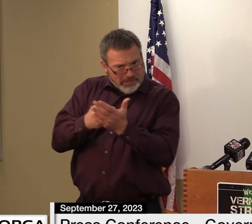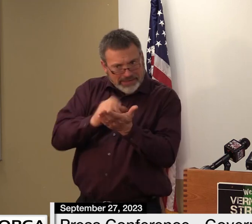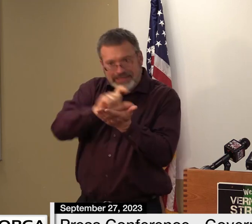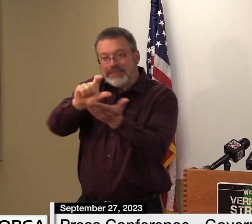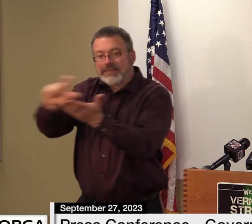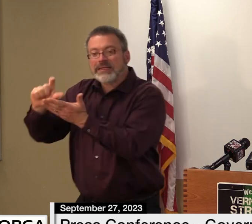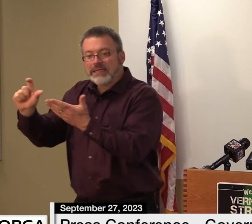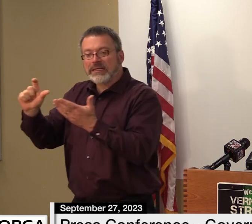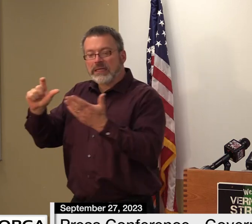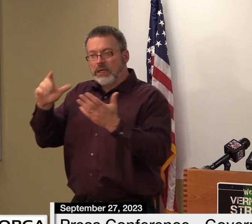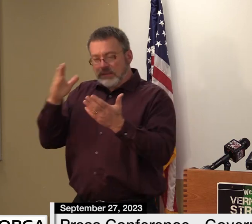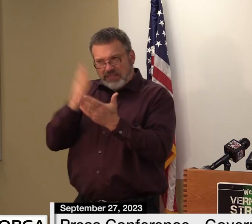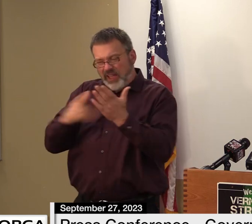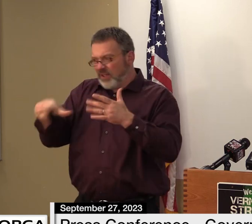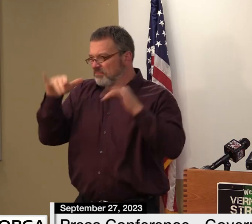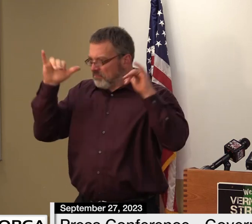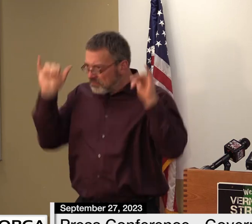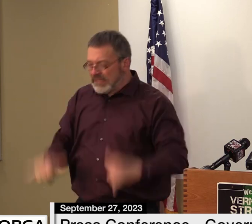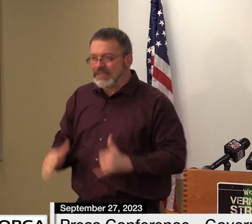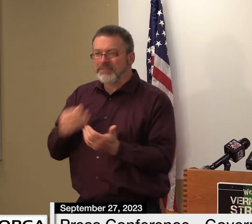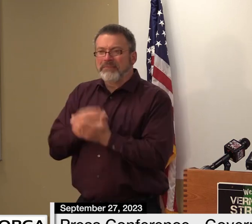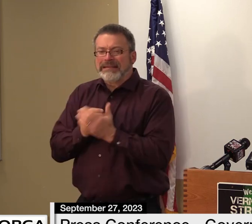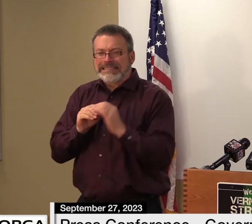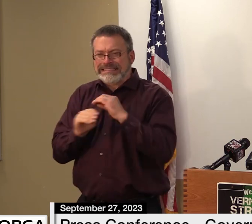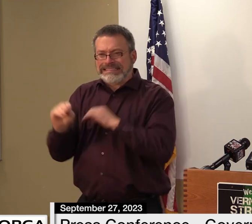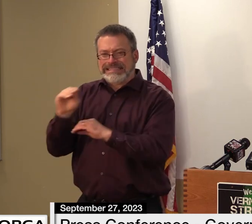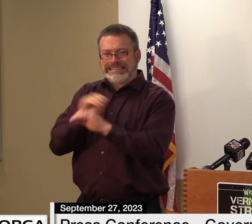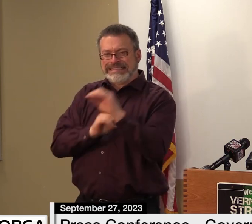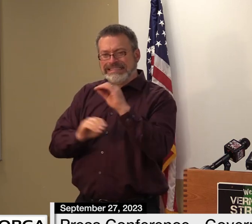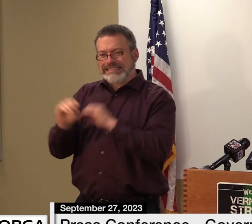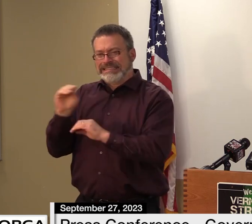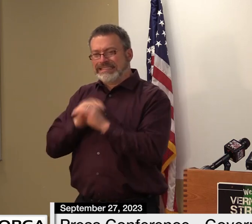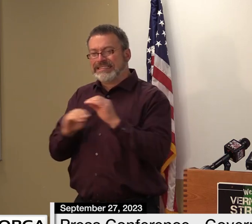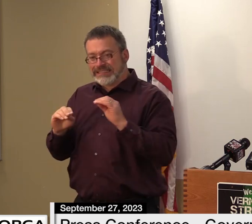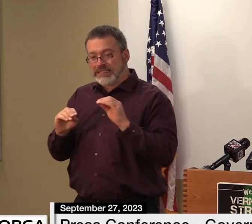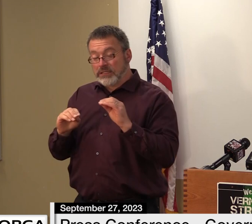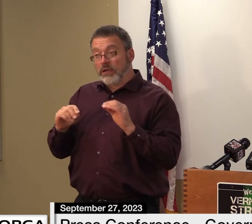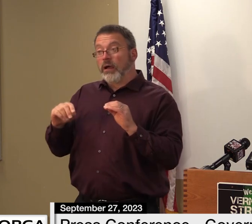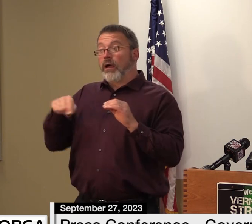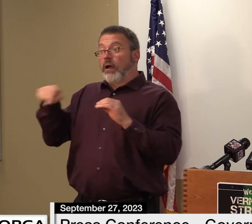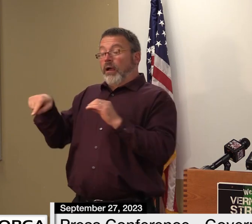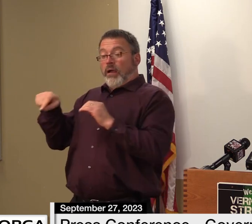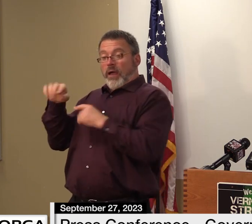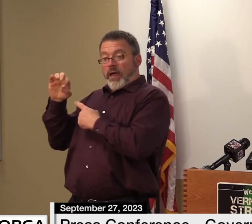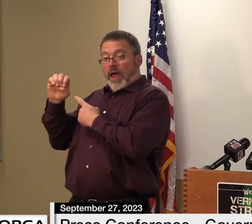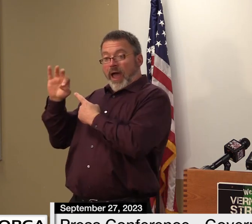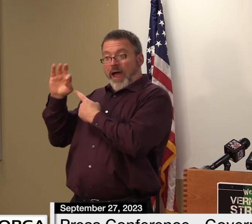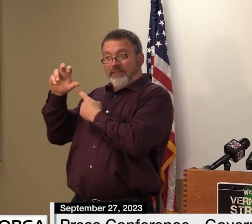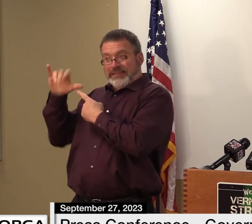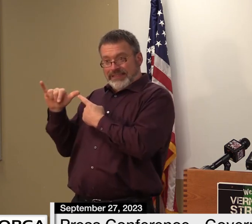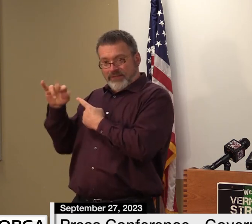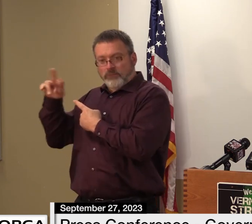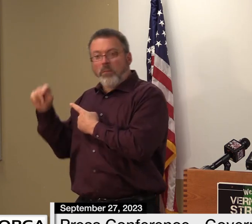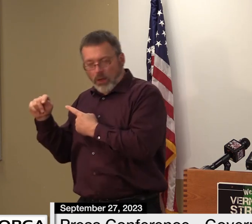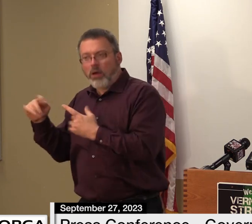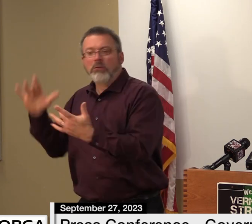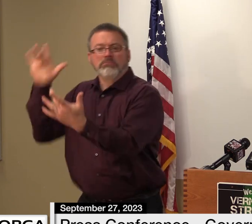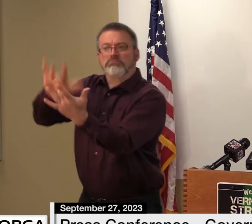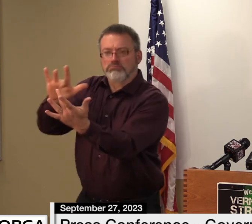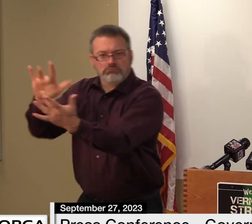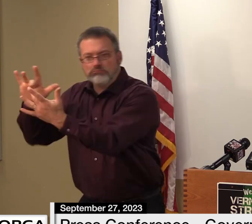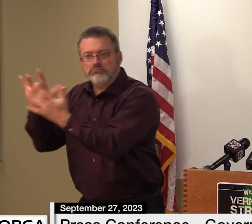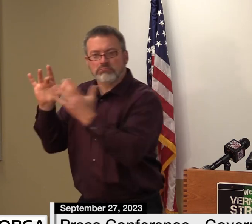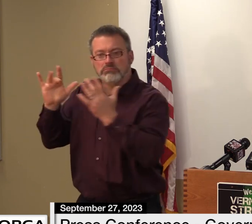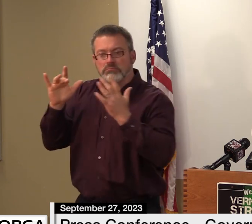barriers. So Efficiency Vermont will reach out and make flood victims aware of the financial incentives